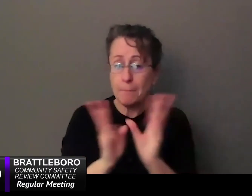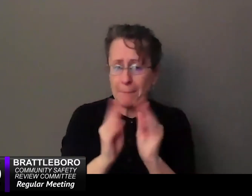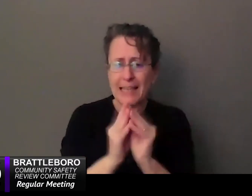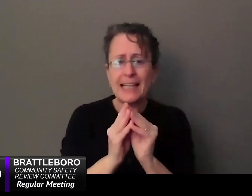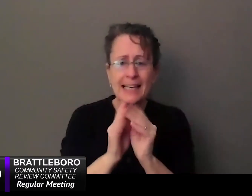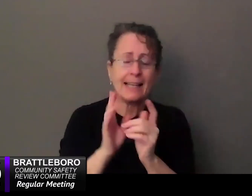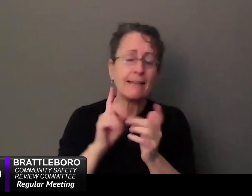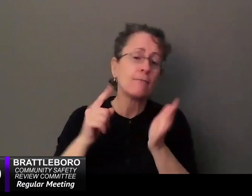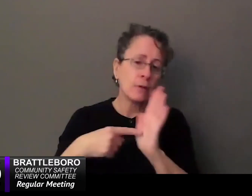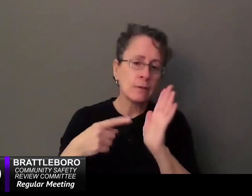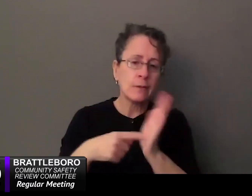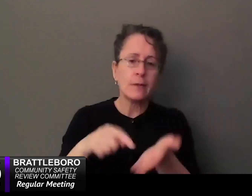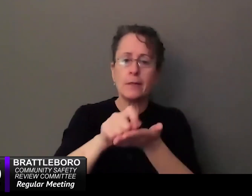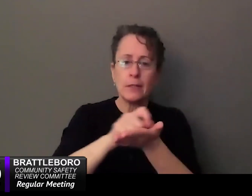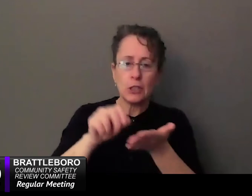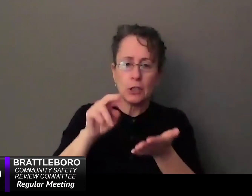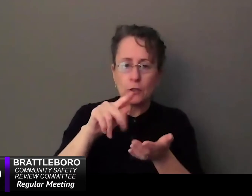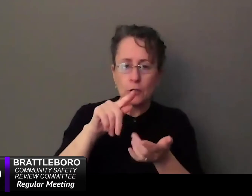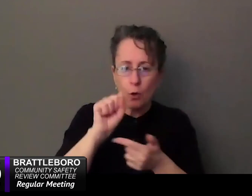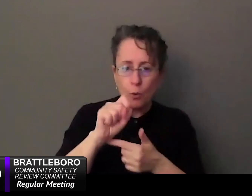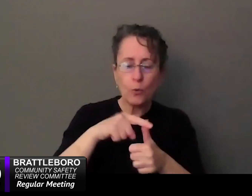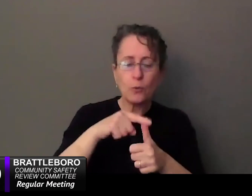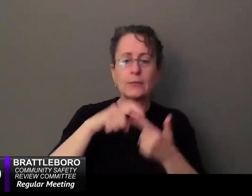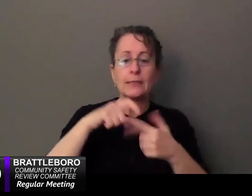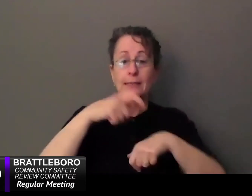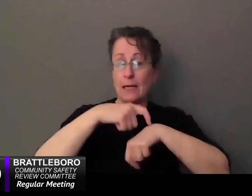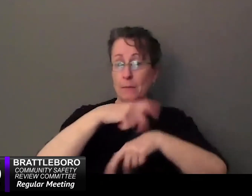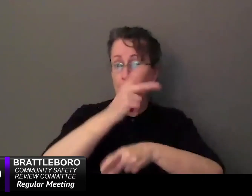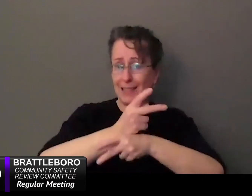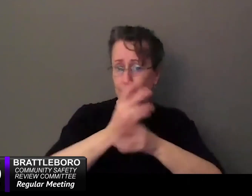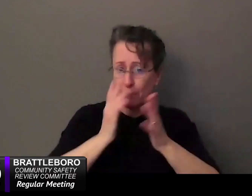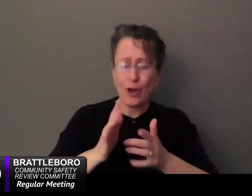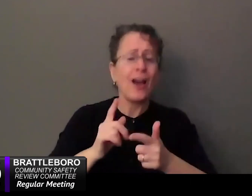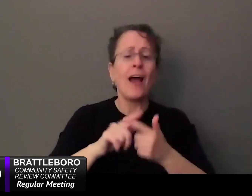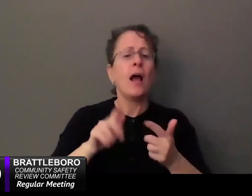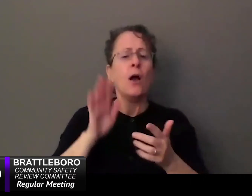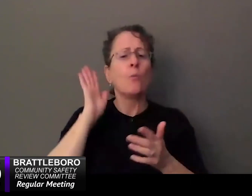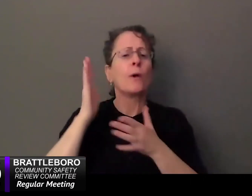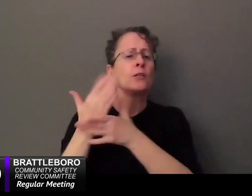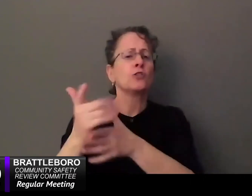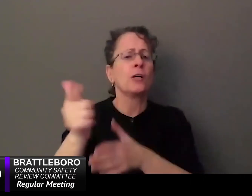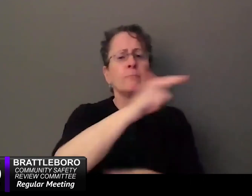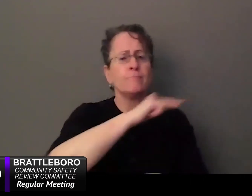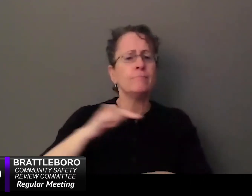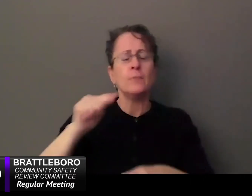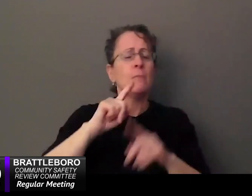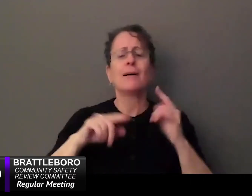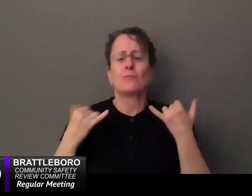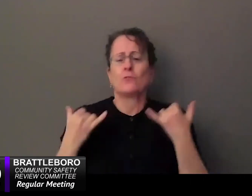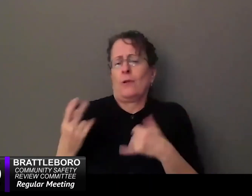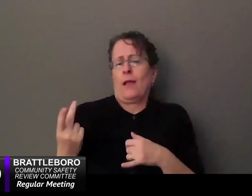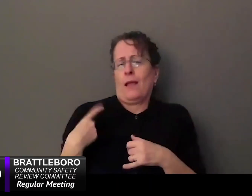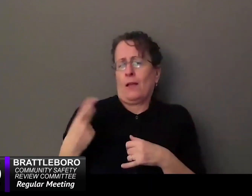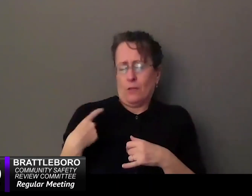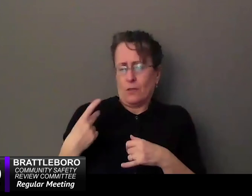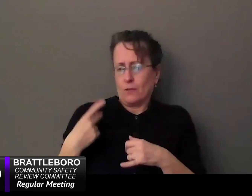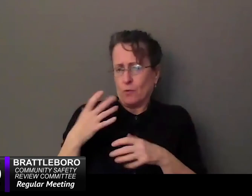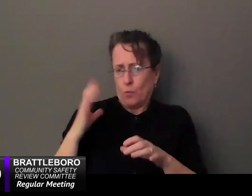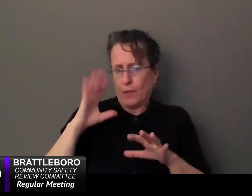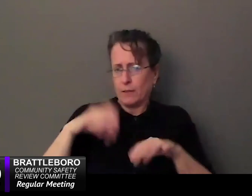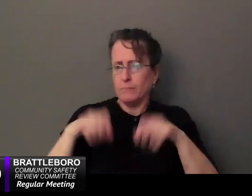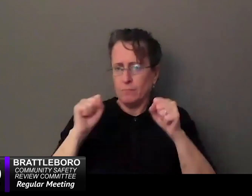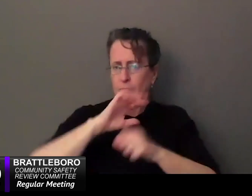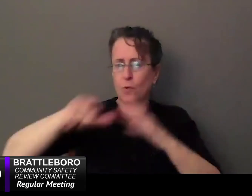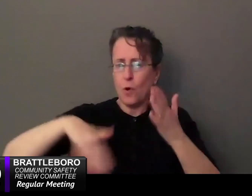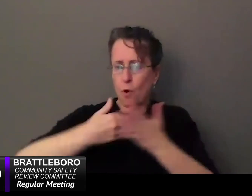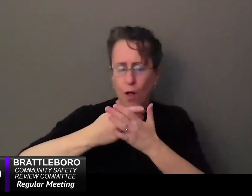note taker and timekeeper. For this meeting, Shay and I are going to fulfill those roles so that we can just focus on meeting each